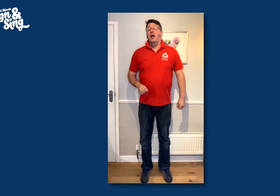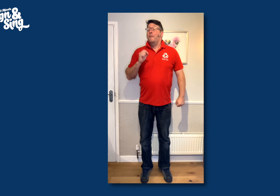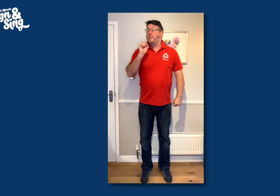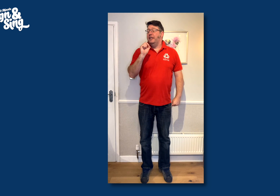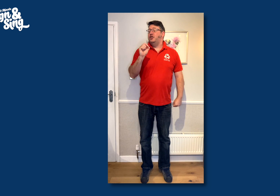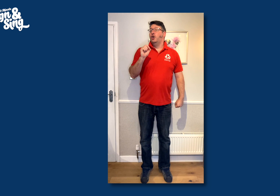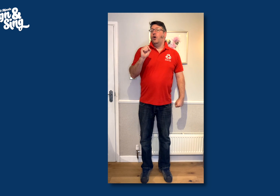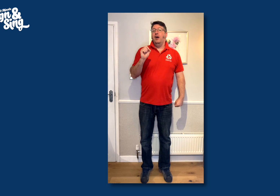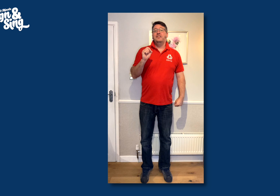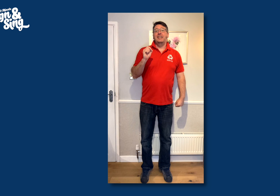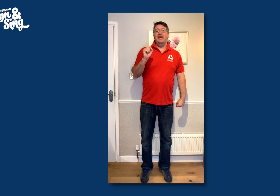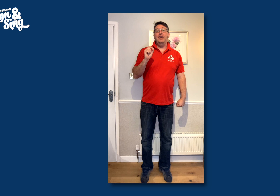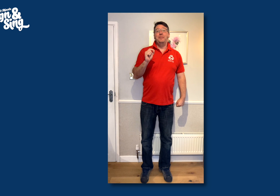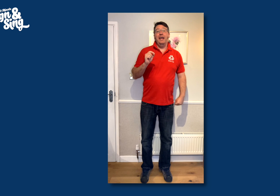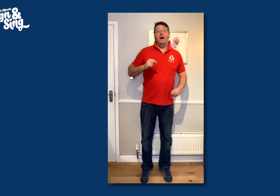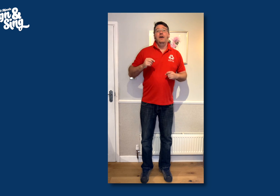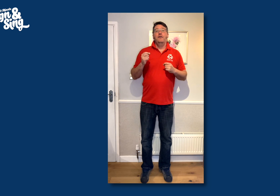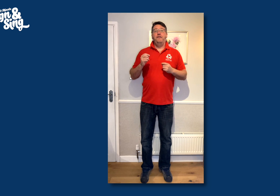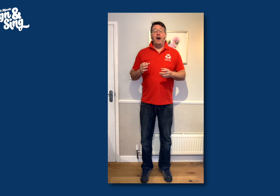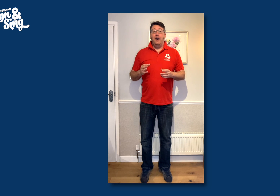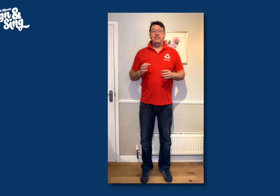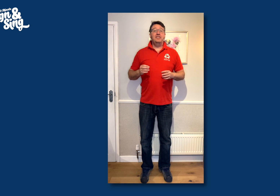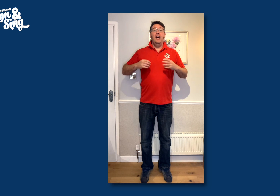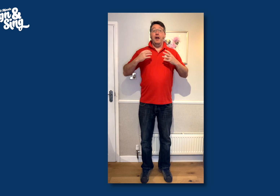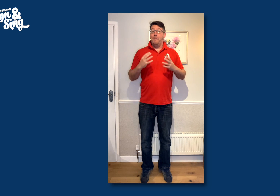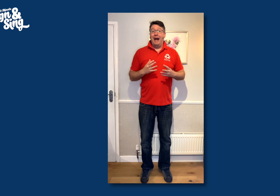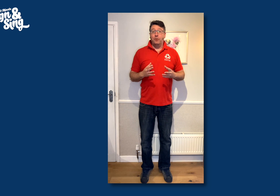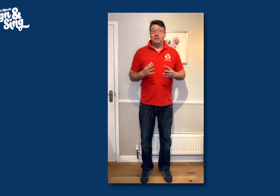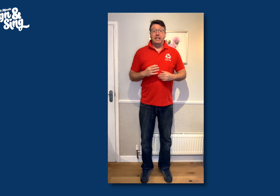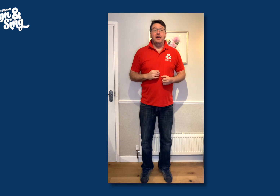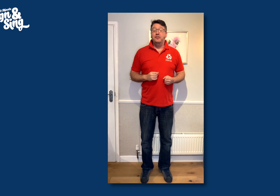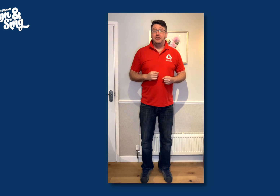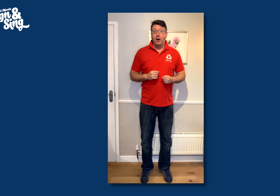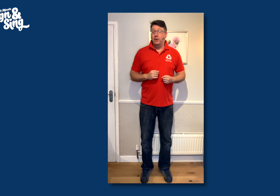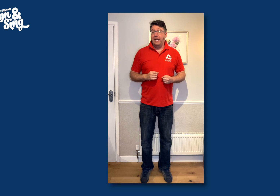Brilliant. Be sure to keep it fast